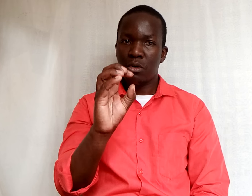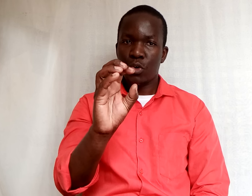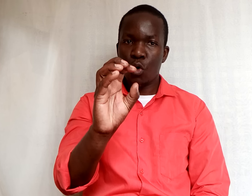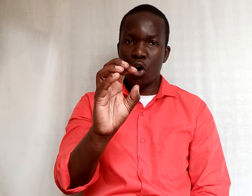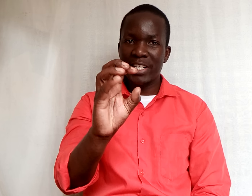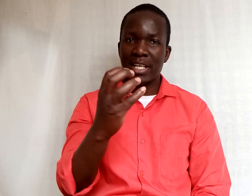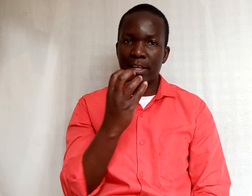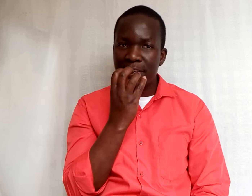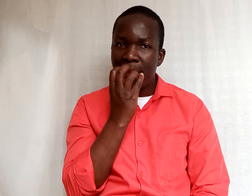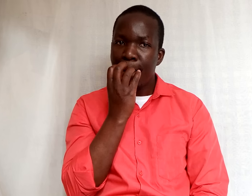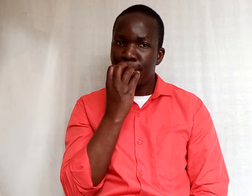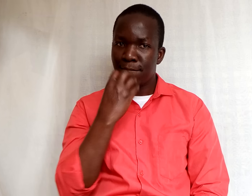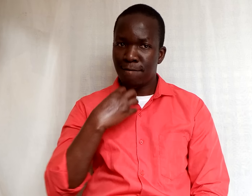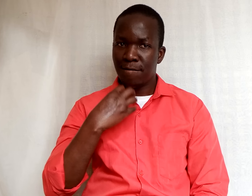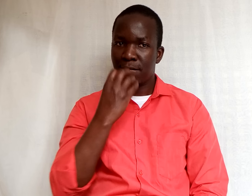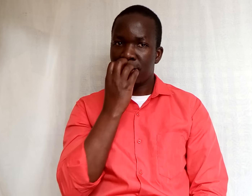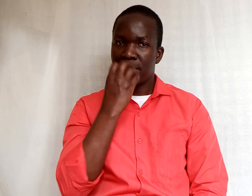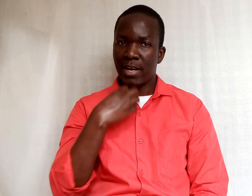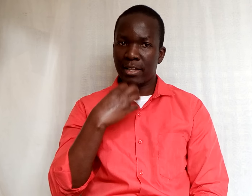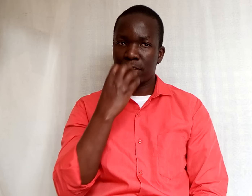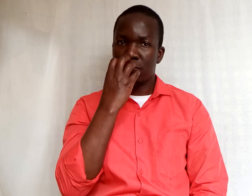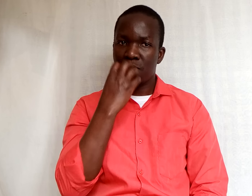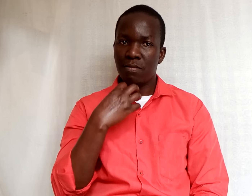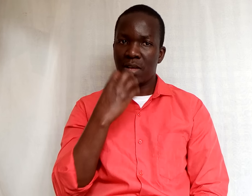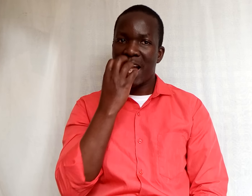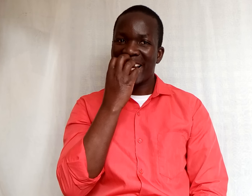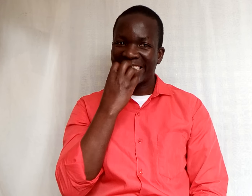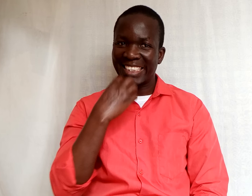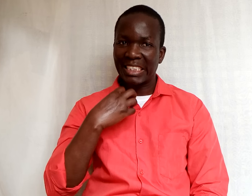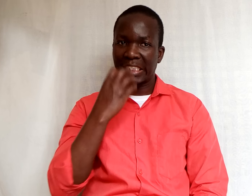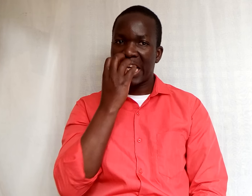You hold it like this, like this.